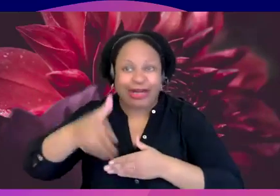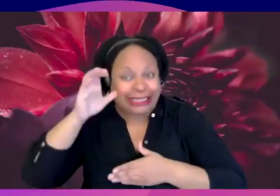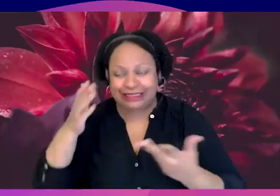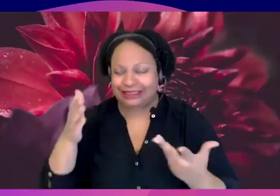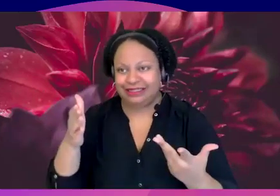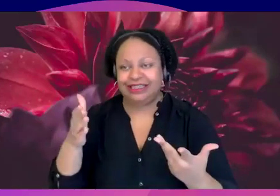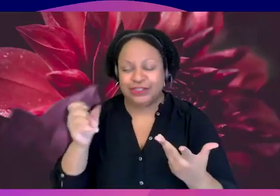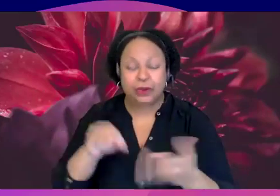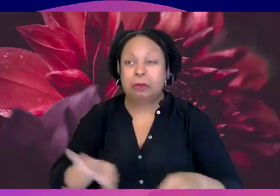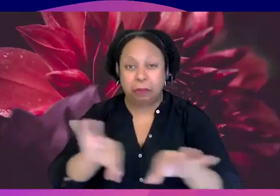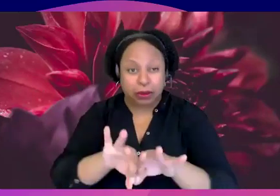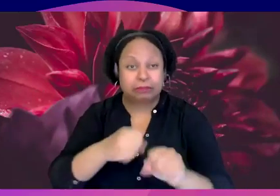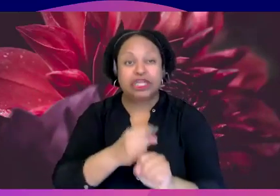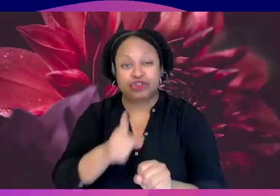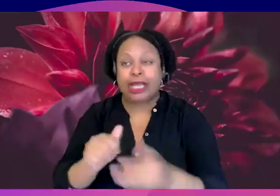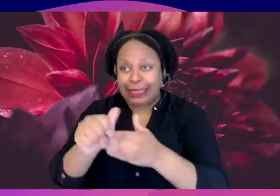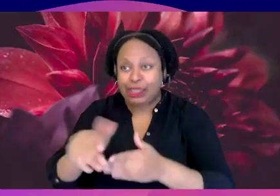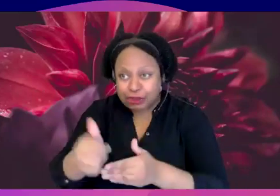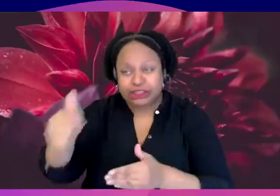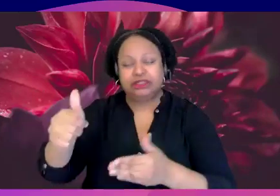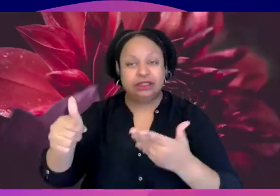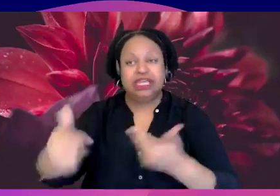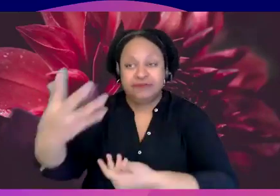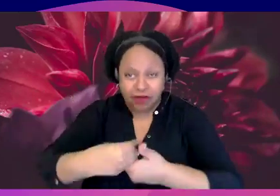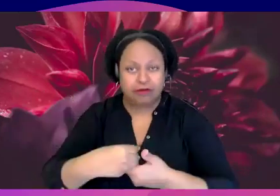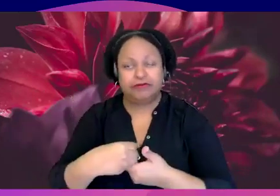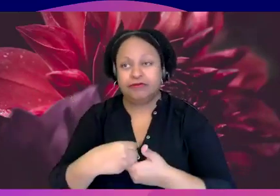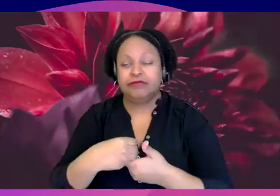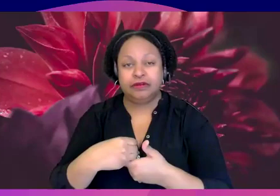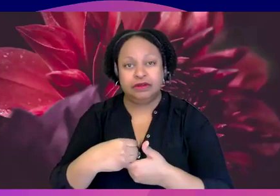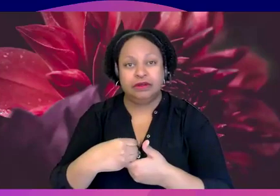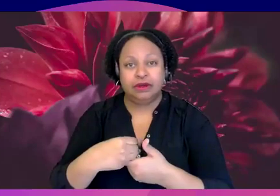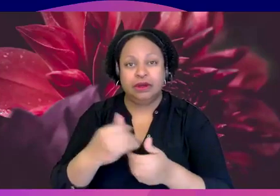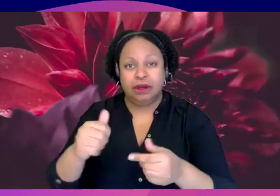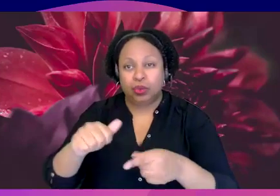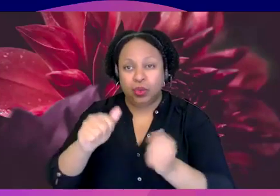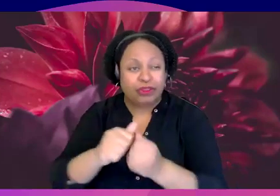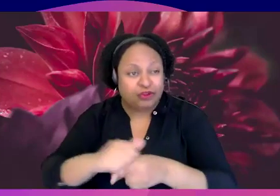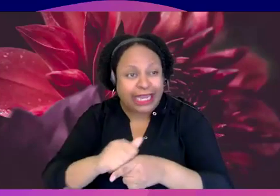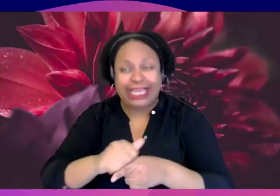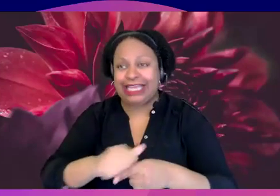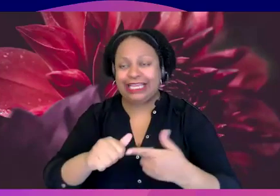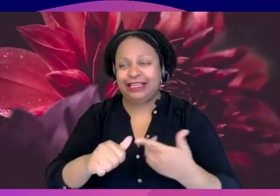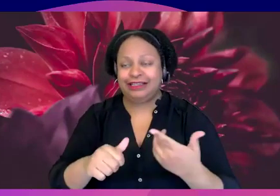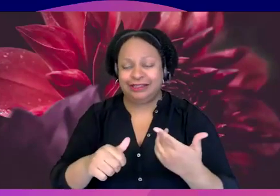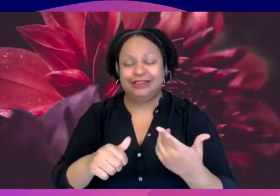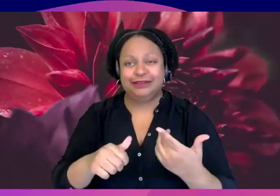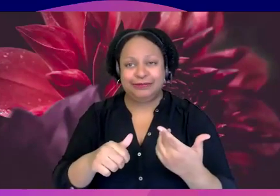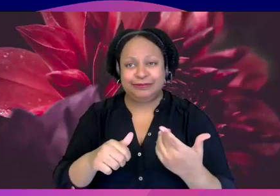the importance of having leadership participate in some form of training, orientation